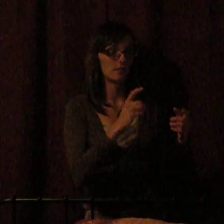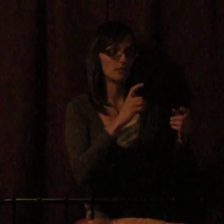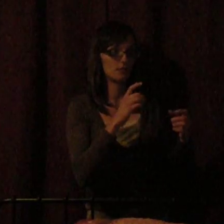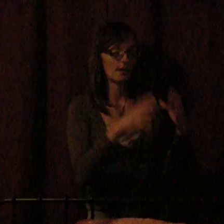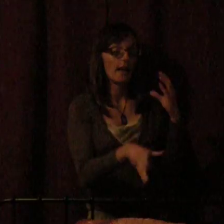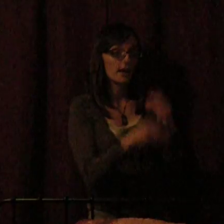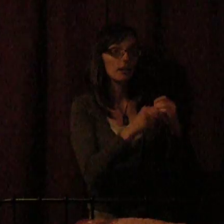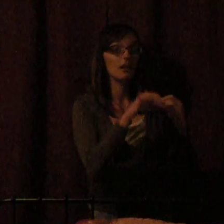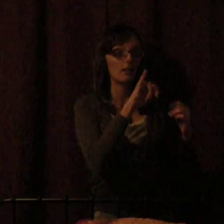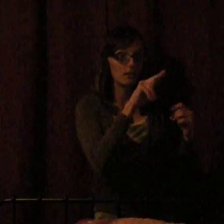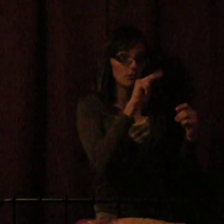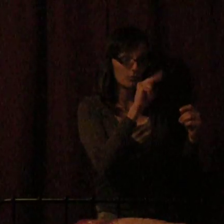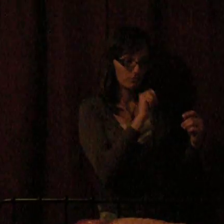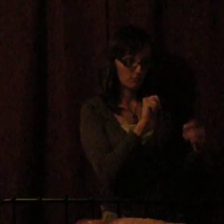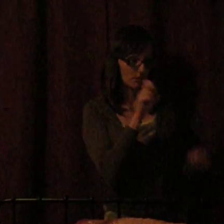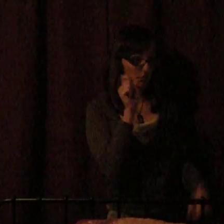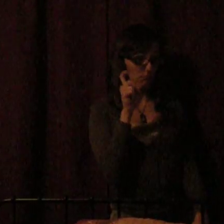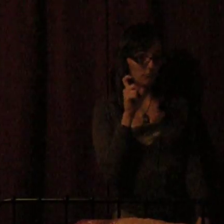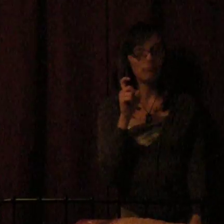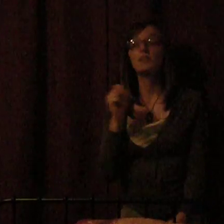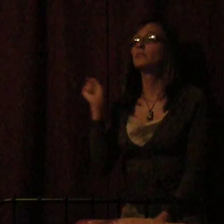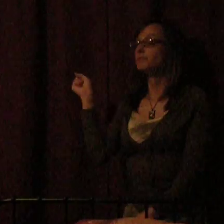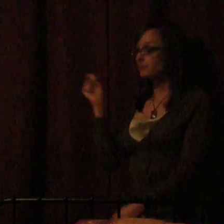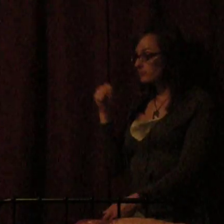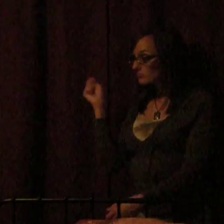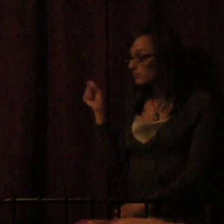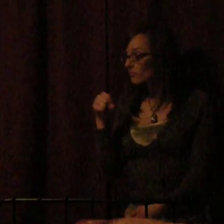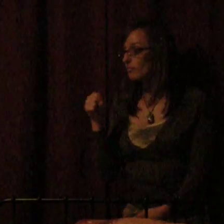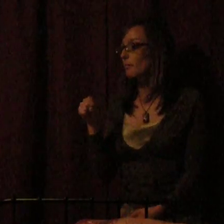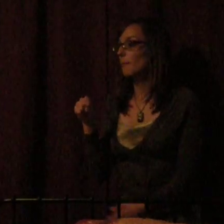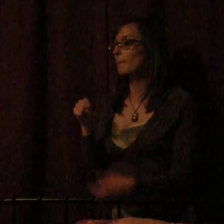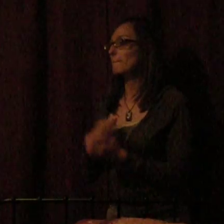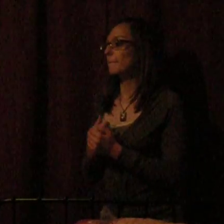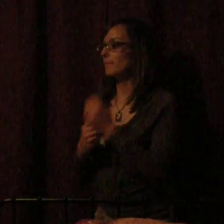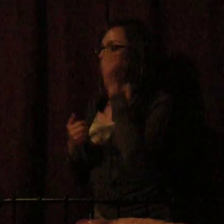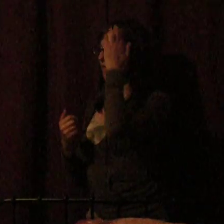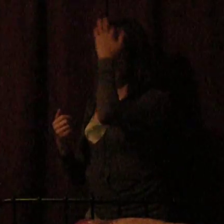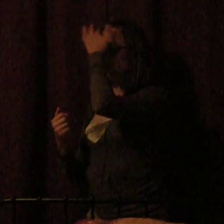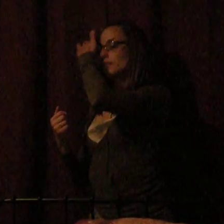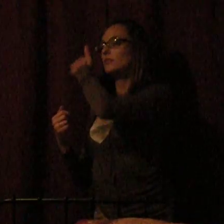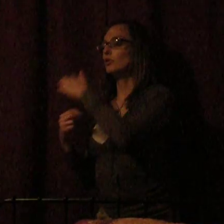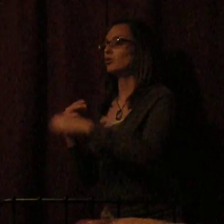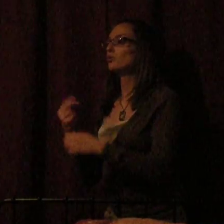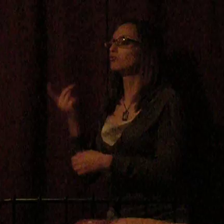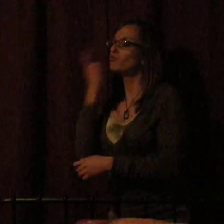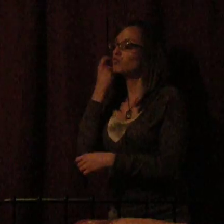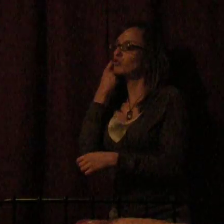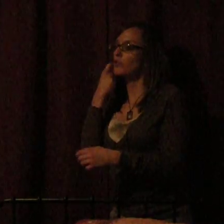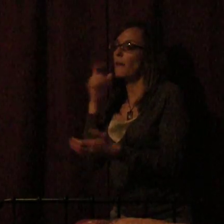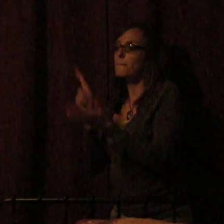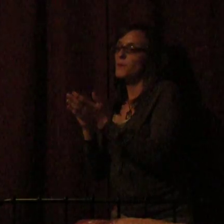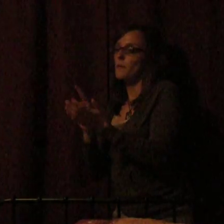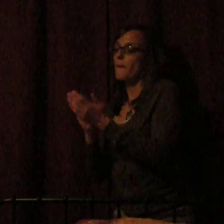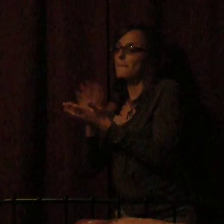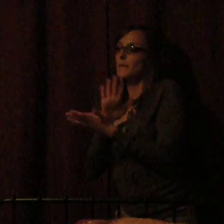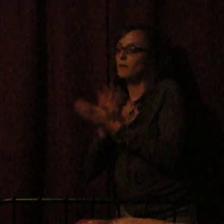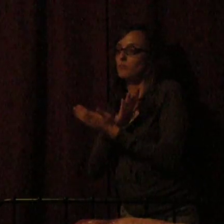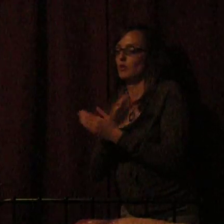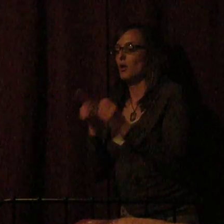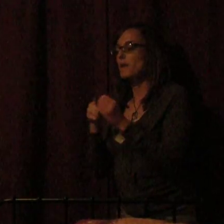there. Yeah, we've done this with iron. That's in the paper which has been published recently, but we've even used other magnetic